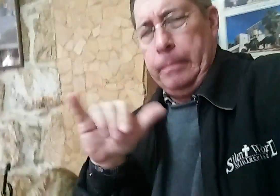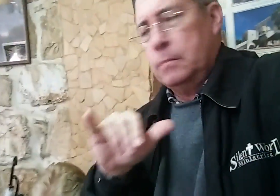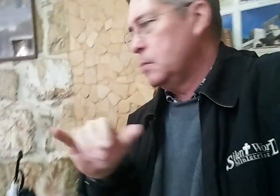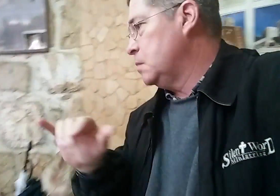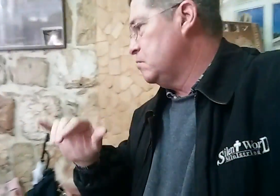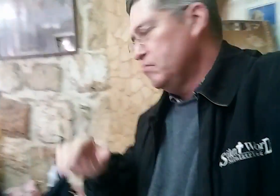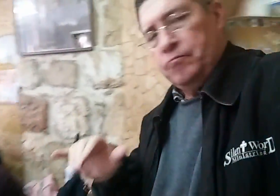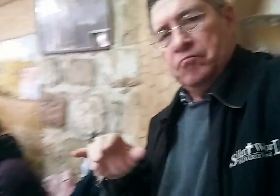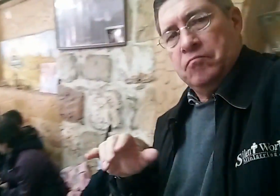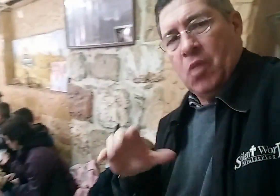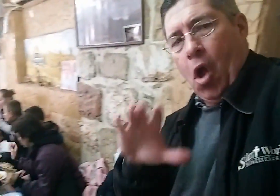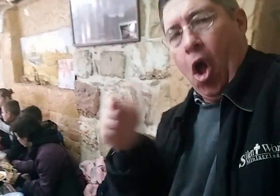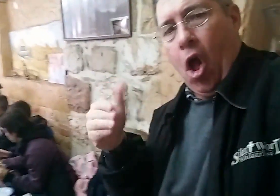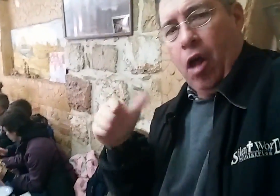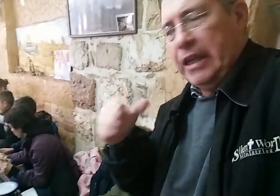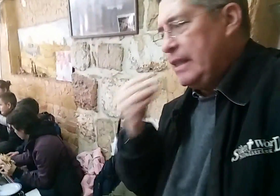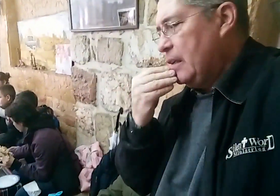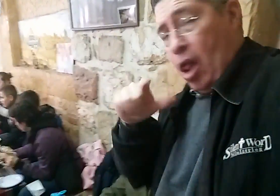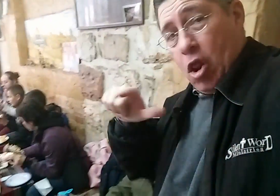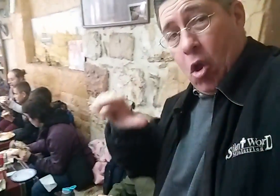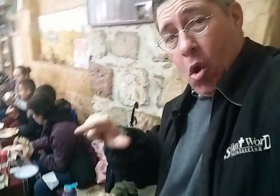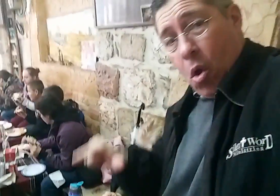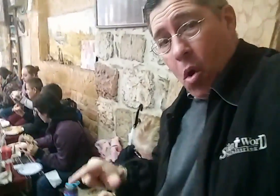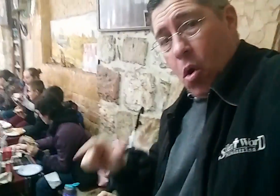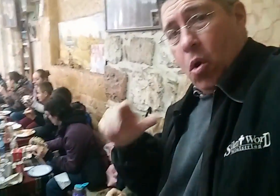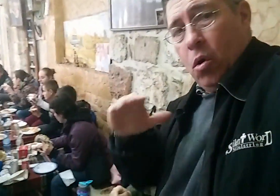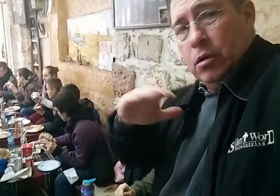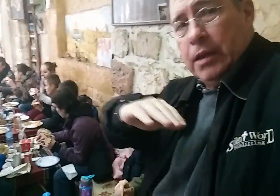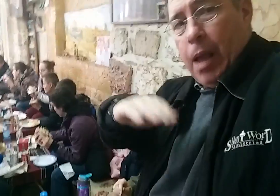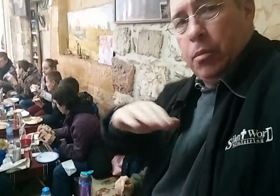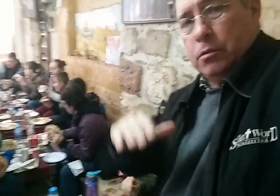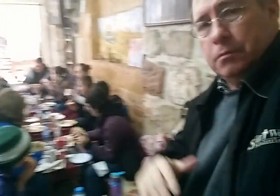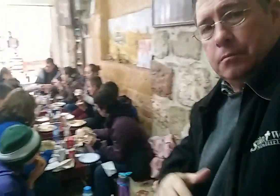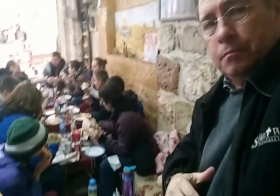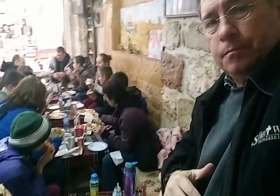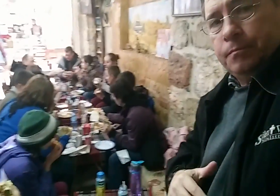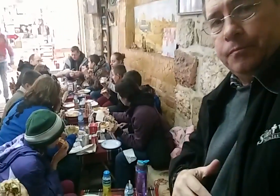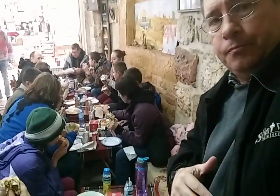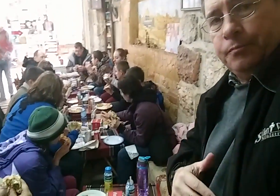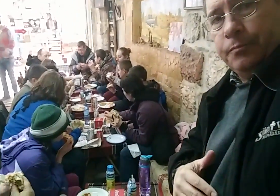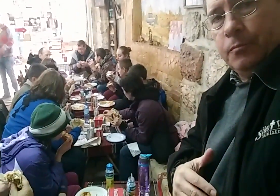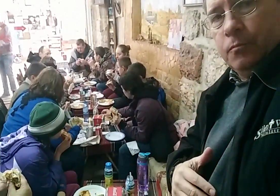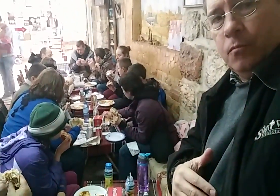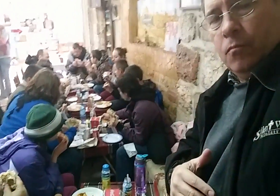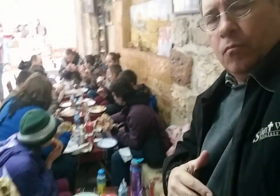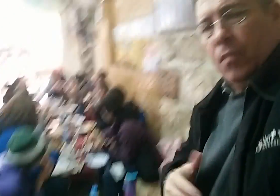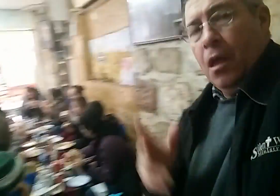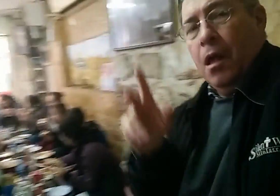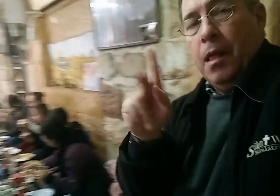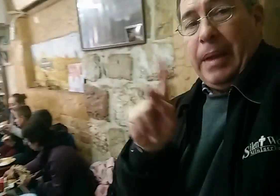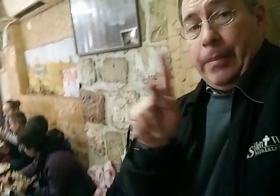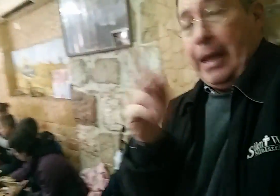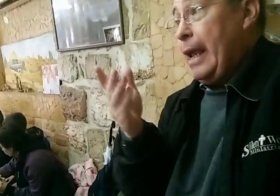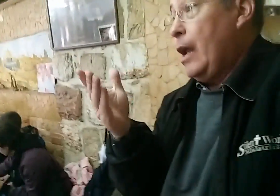like Mexican hot. But notice how we're seated low here. This is the type of tables that they would have.